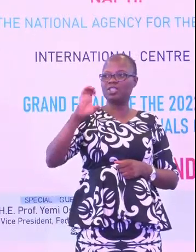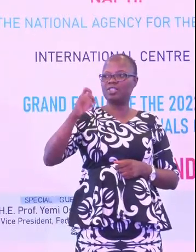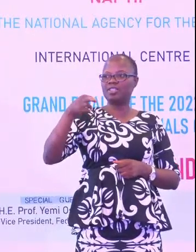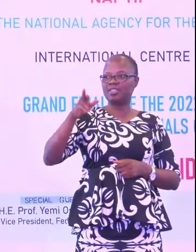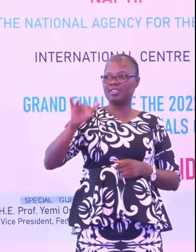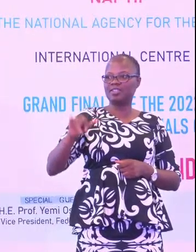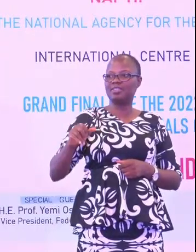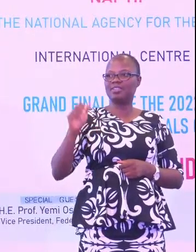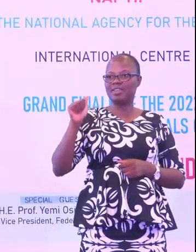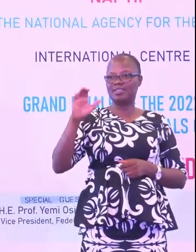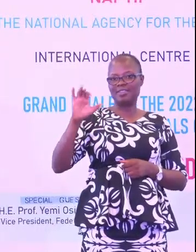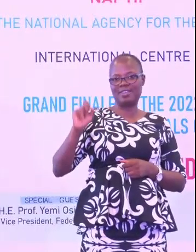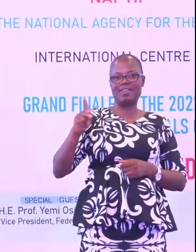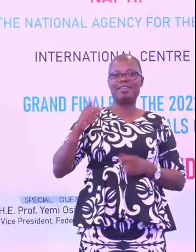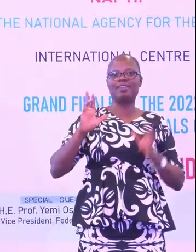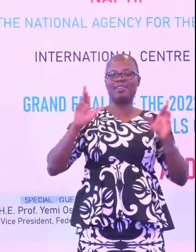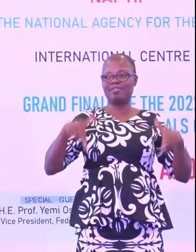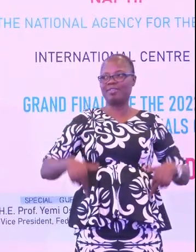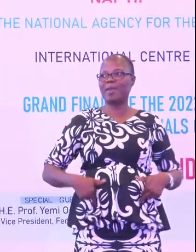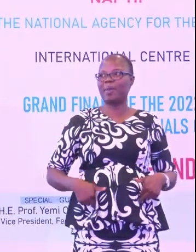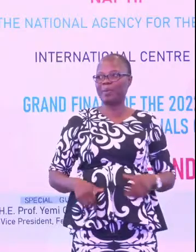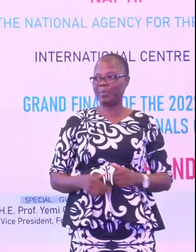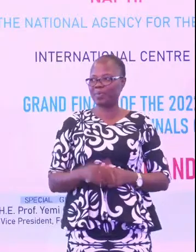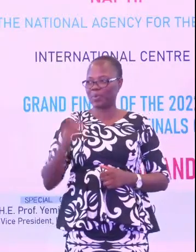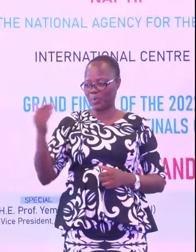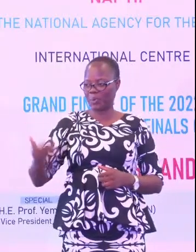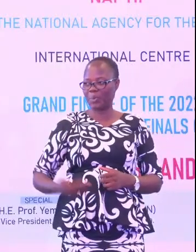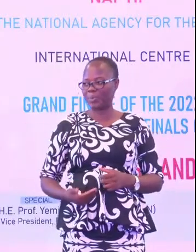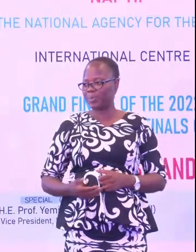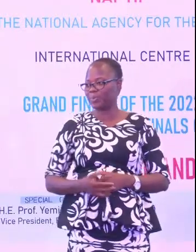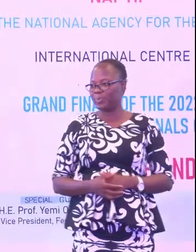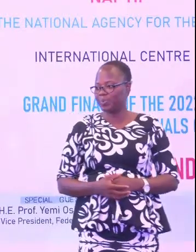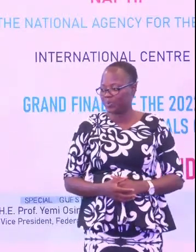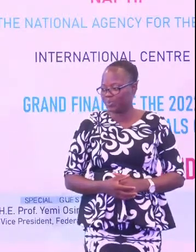Ezike, retired, of the Sir Emeka Ofo Foundation.